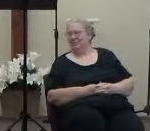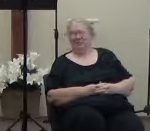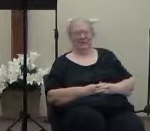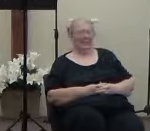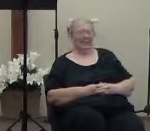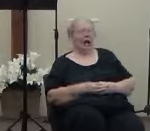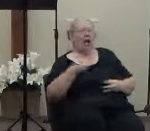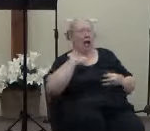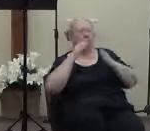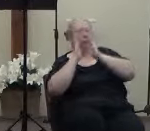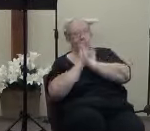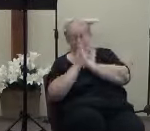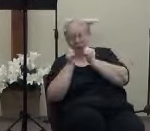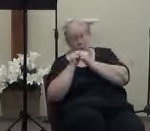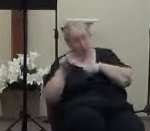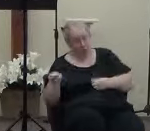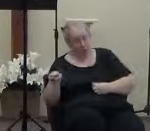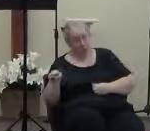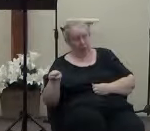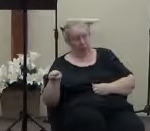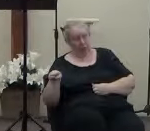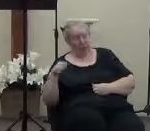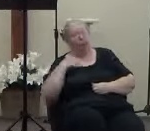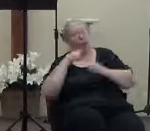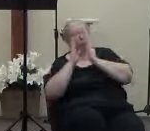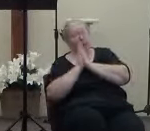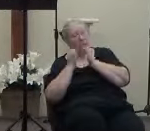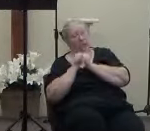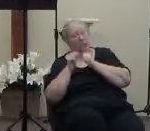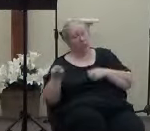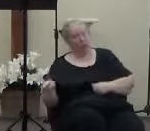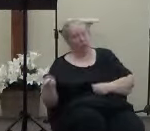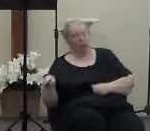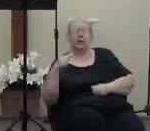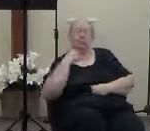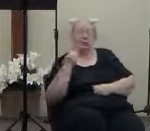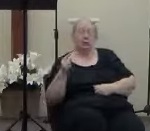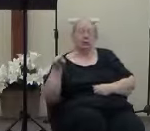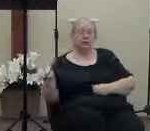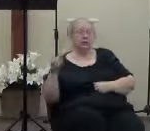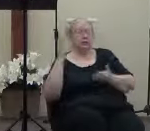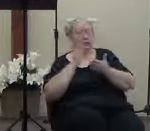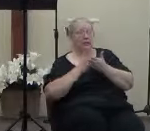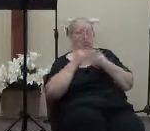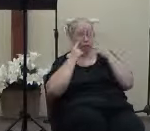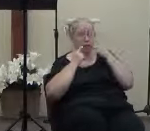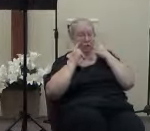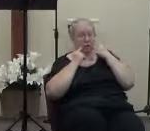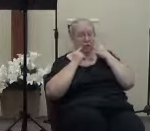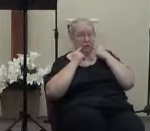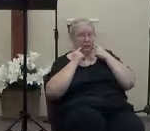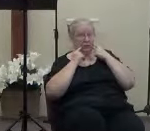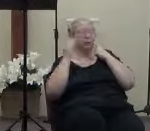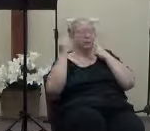I said, "I want to pray with you." I prayed with her, and I'm telling you, she quit whimpering, and just, you could